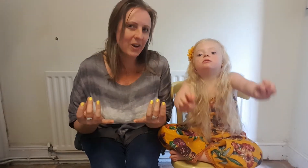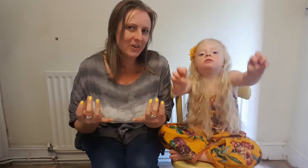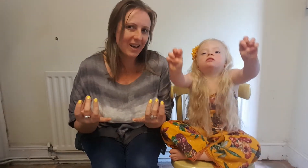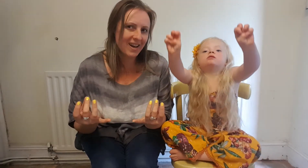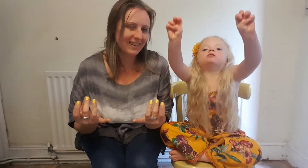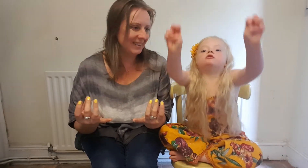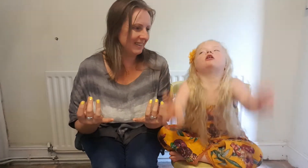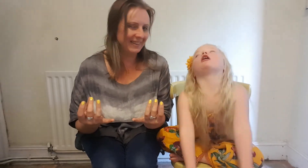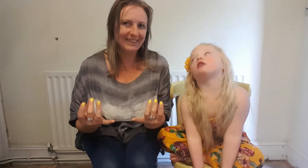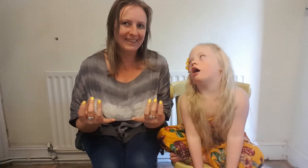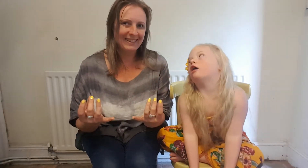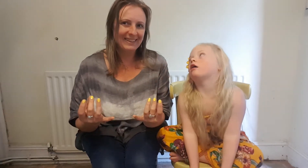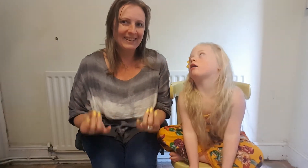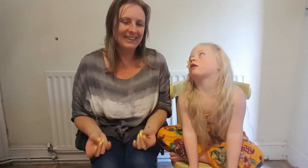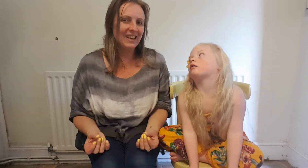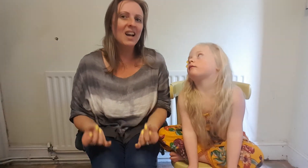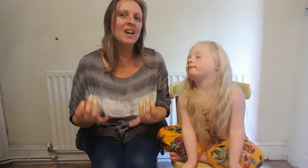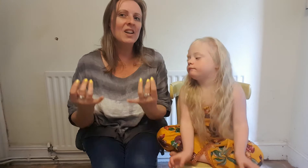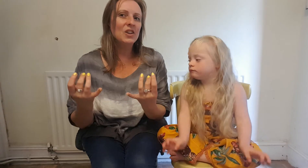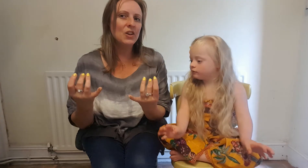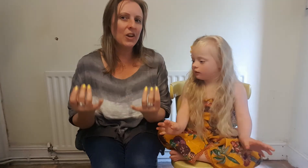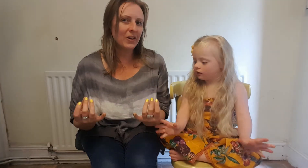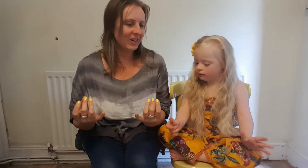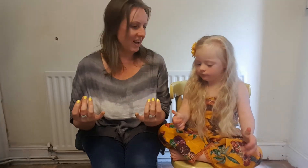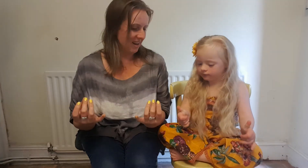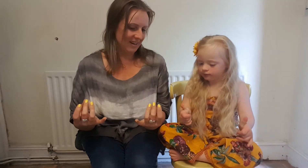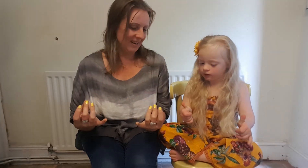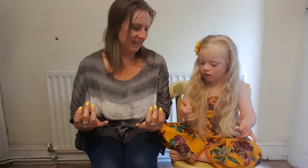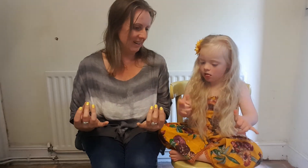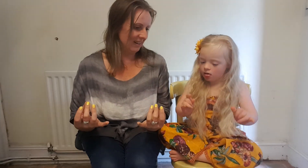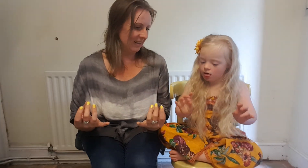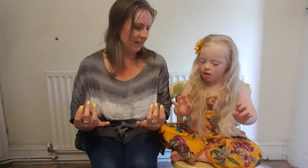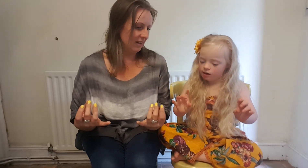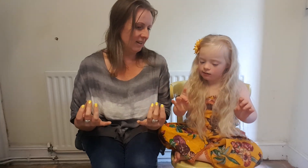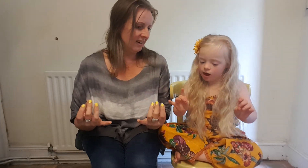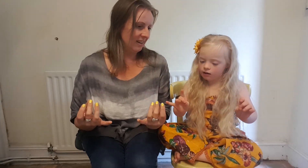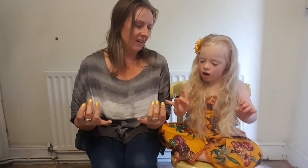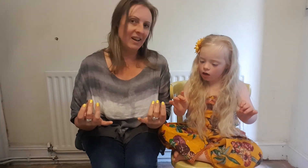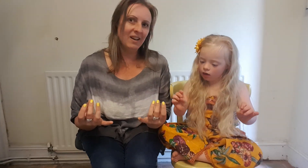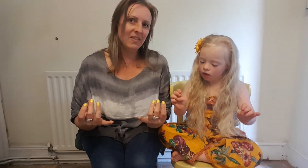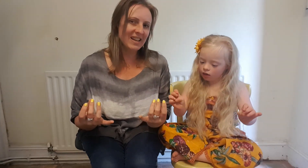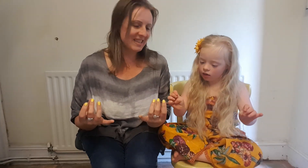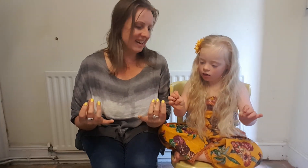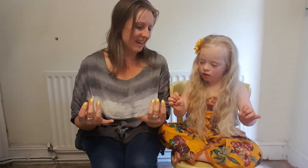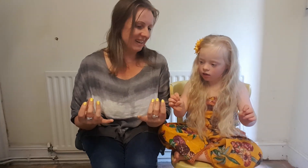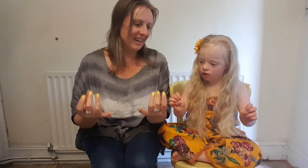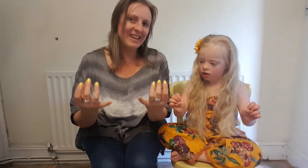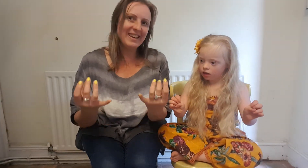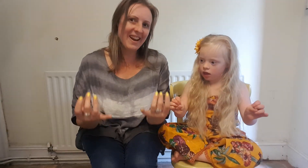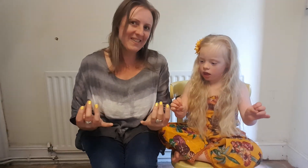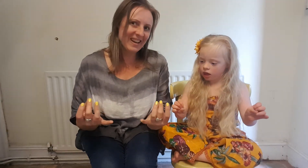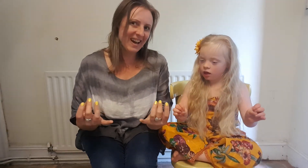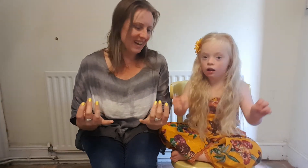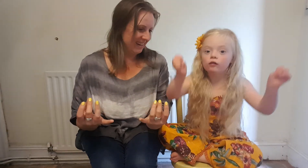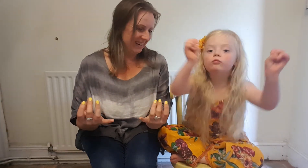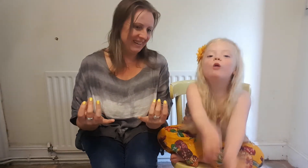Yoga. Yoga. Yoga. Yoga. That's it. Yoga.